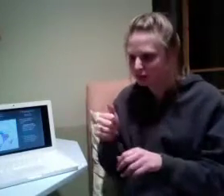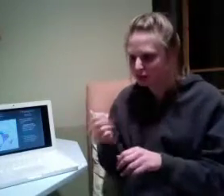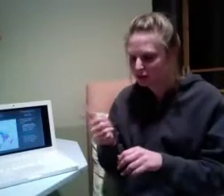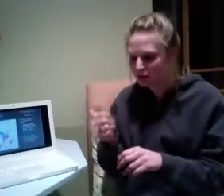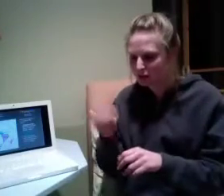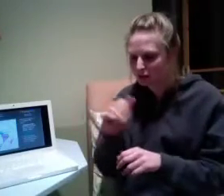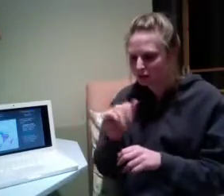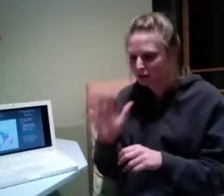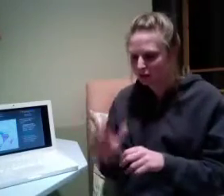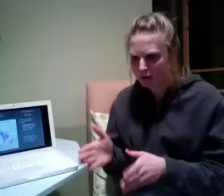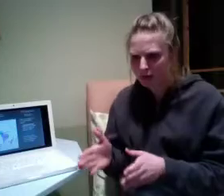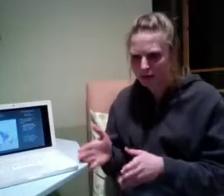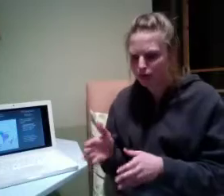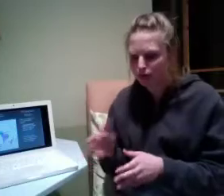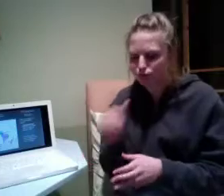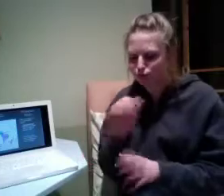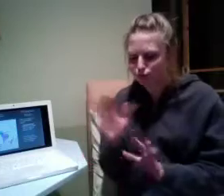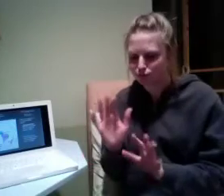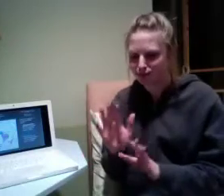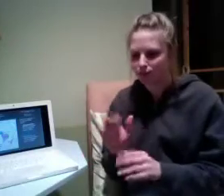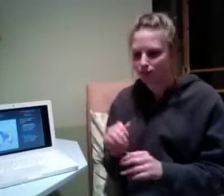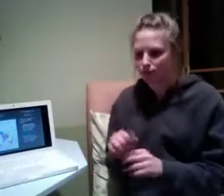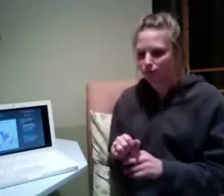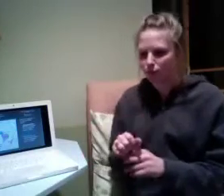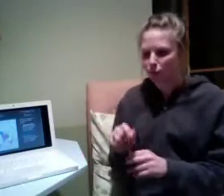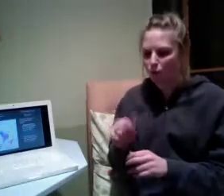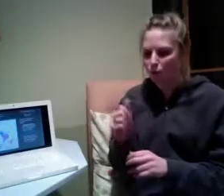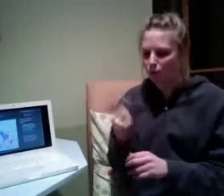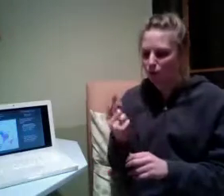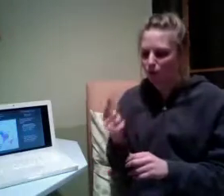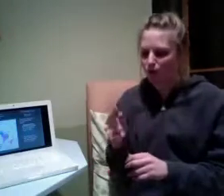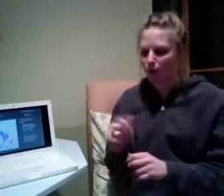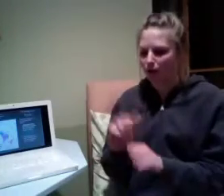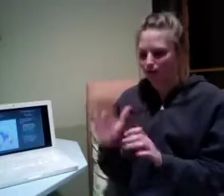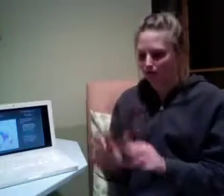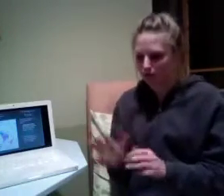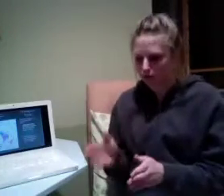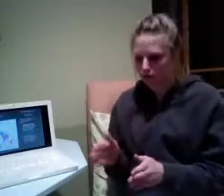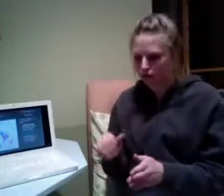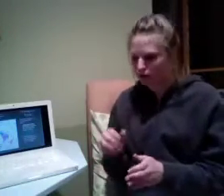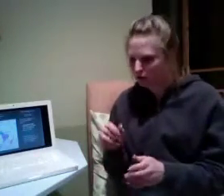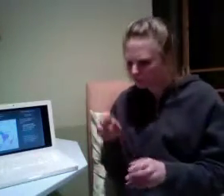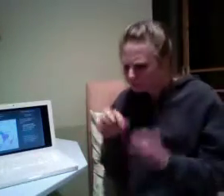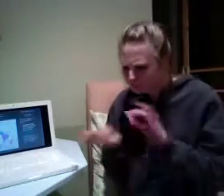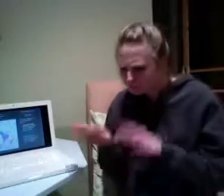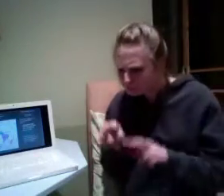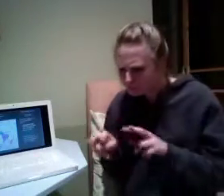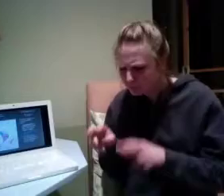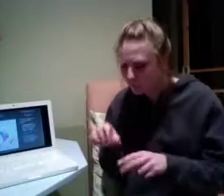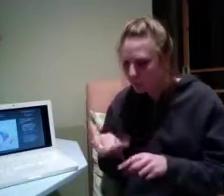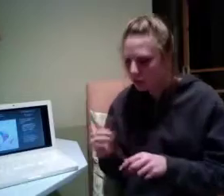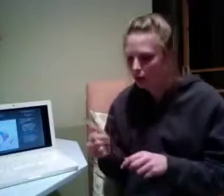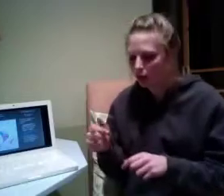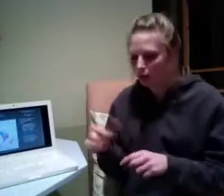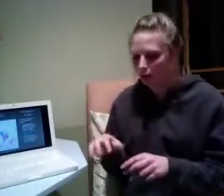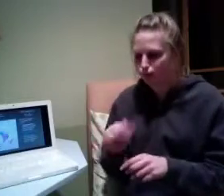other Africans who then trade them to Europeans. So the second part of the triangular trade was known as the Middle